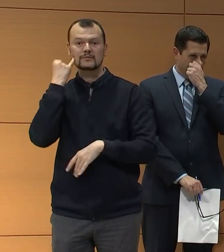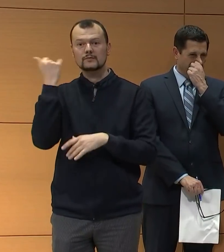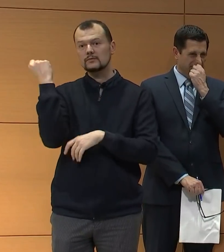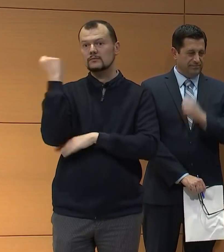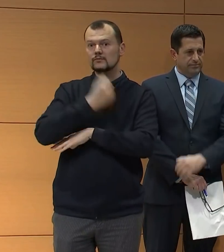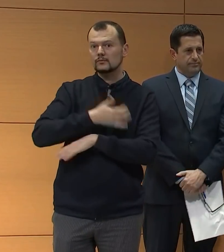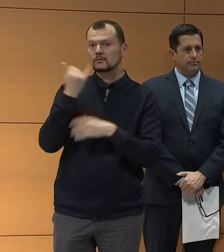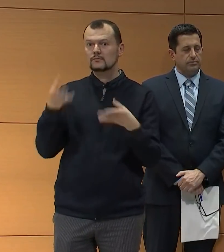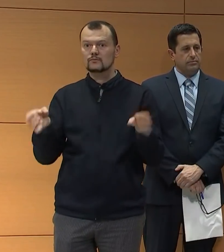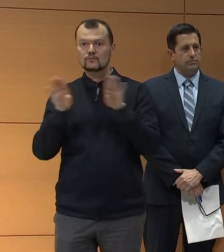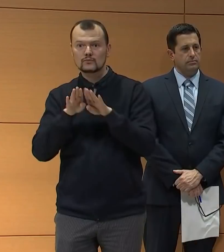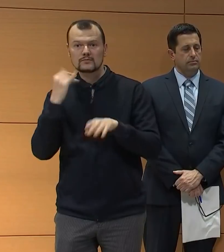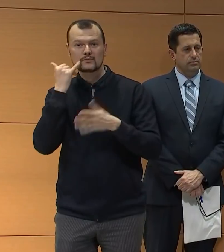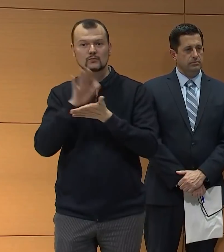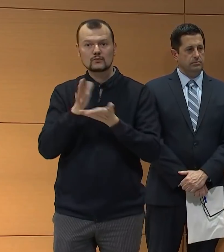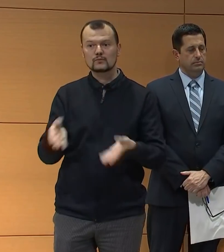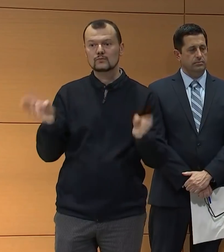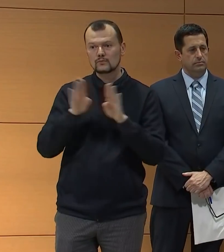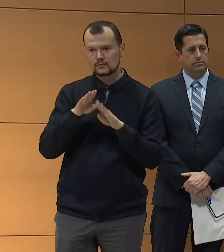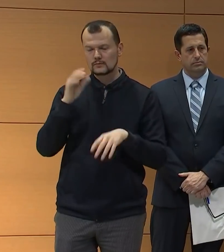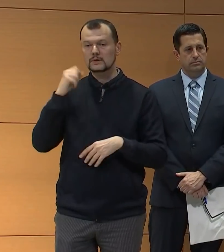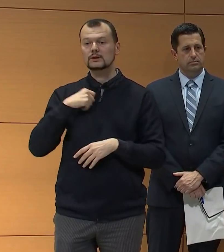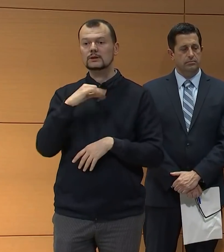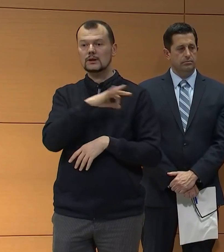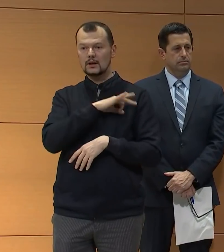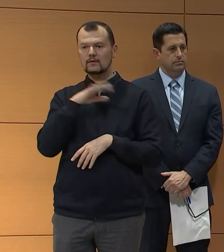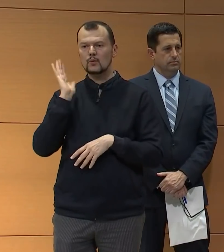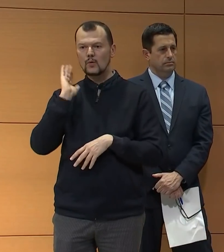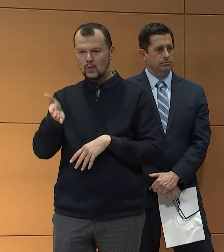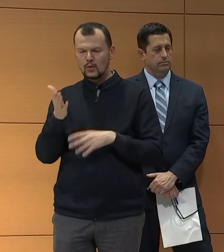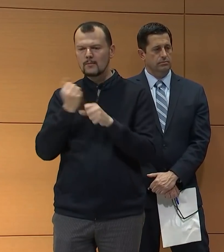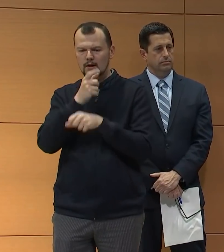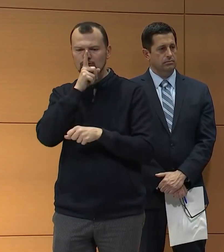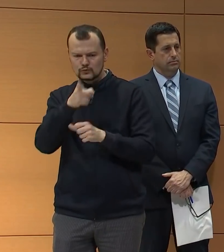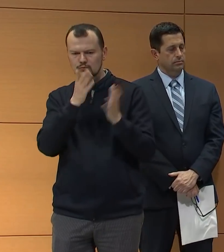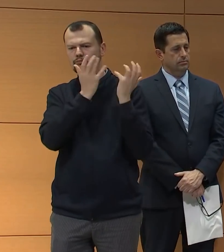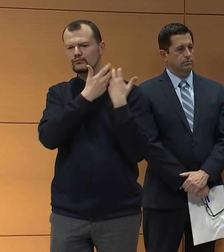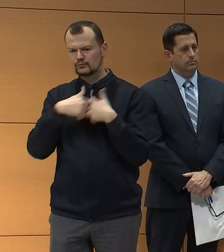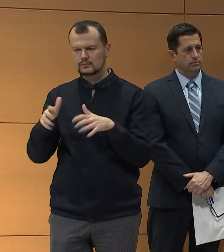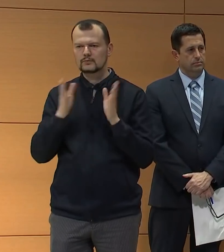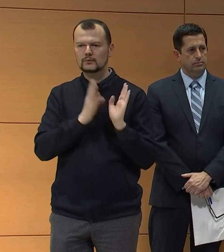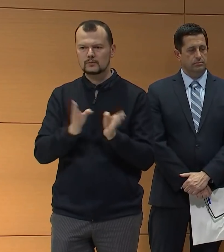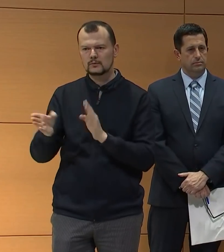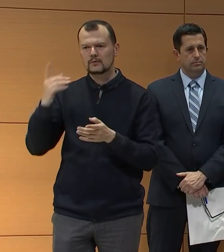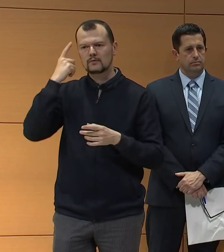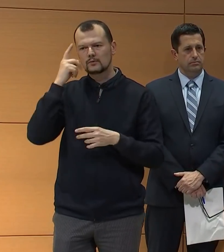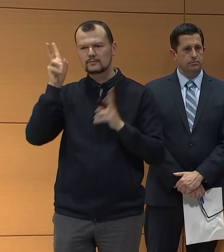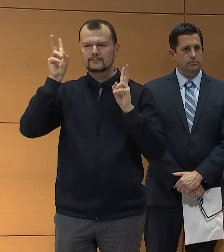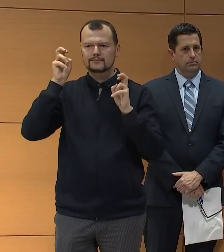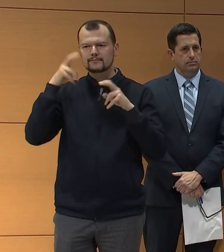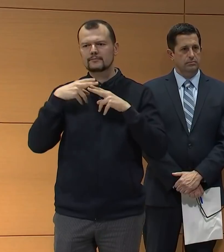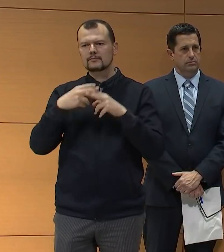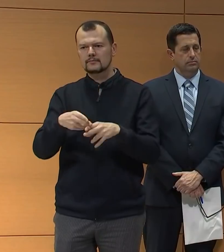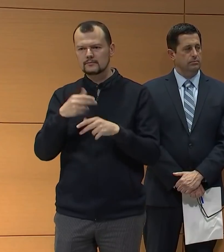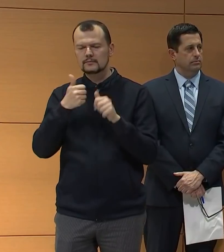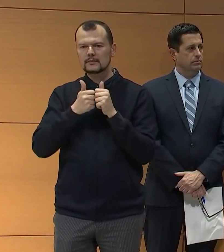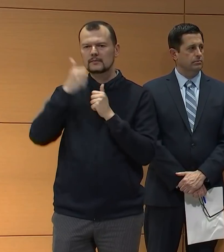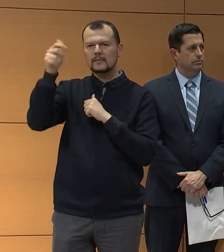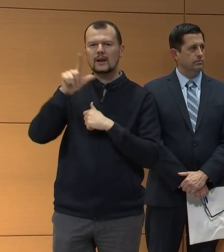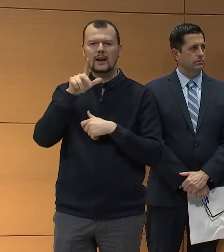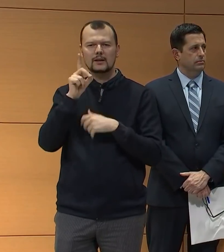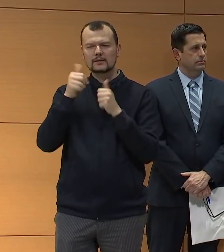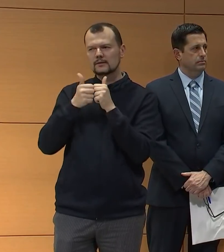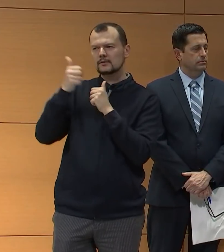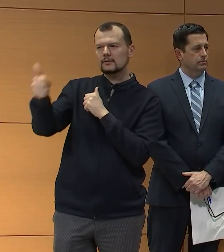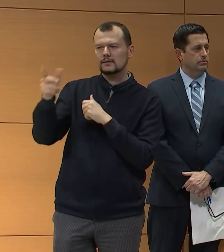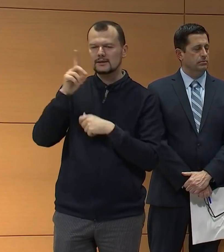closures. Staff will be coming in to prepare for distance learning. We will have an extensive plan that